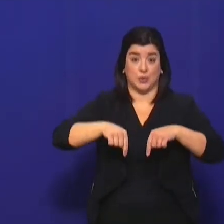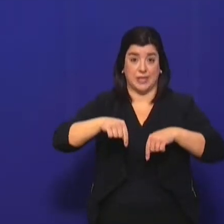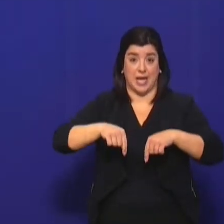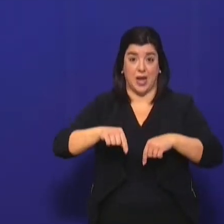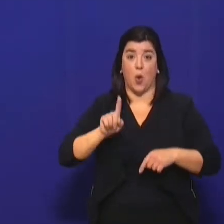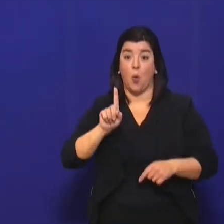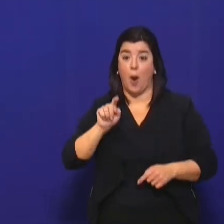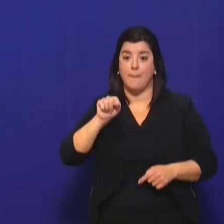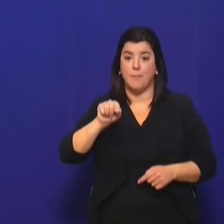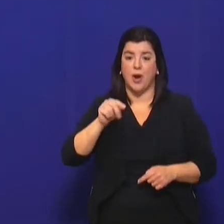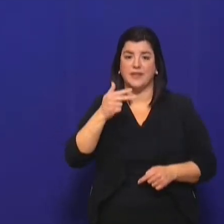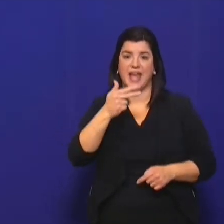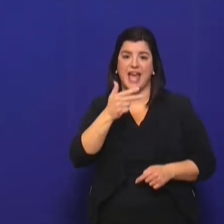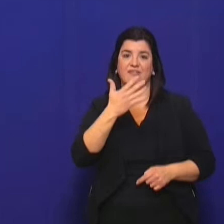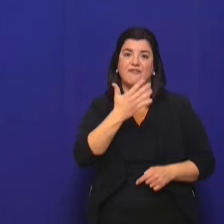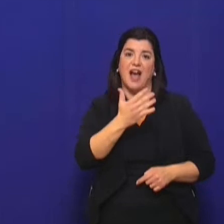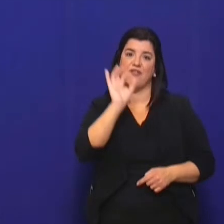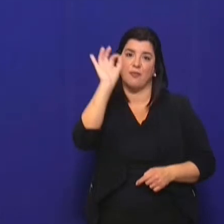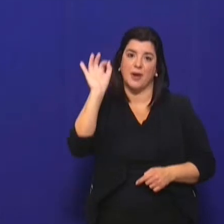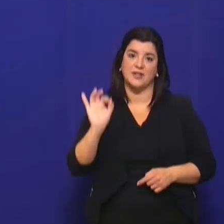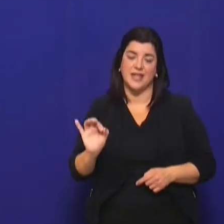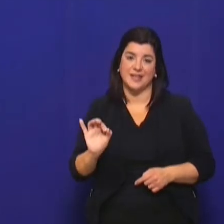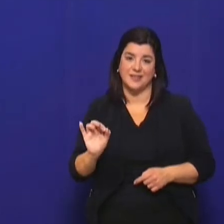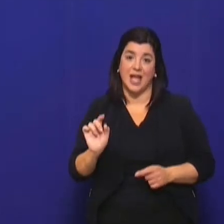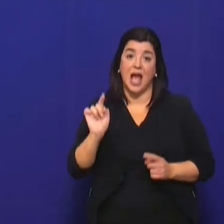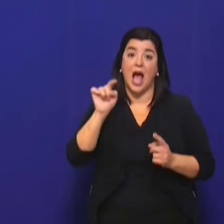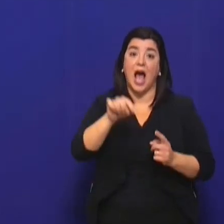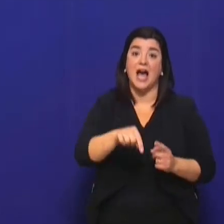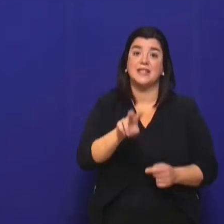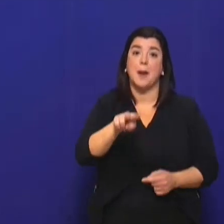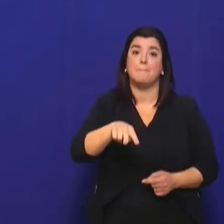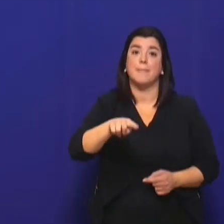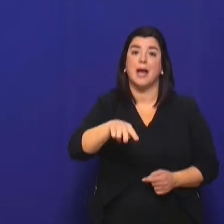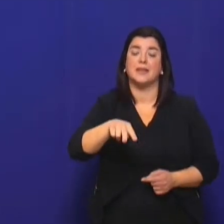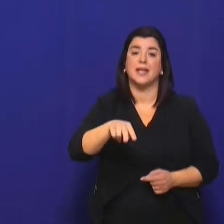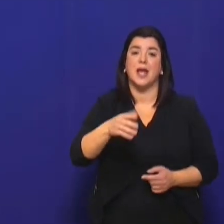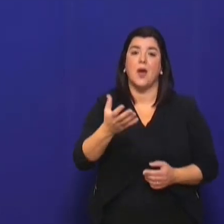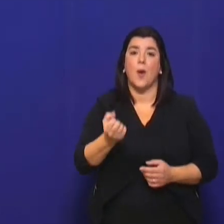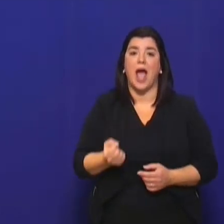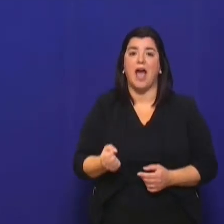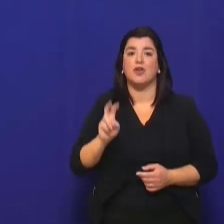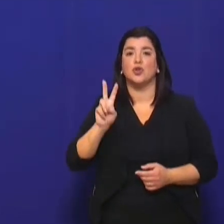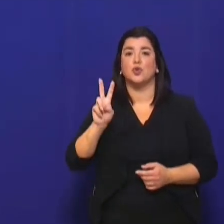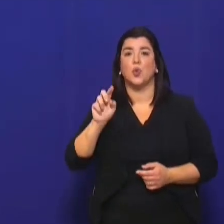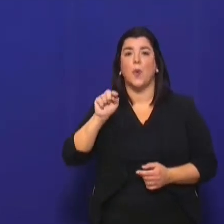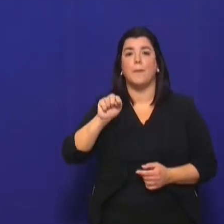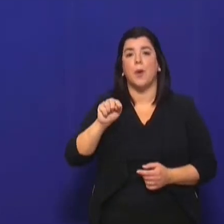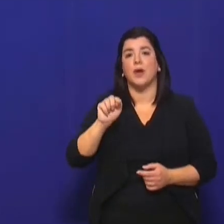have 1.85% of the population vaccinated, and the projected for next Monday is